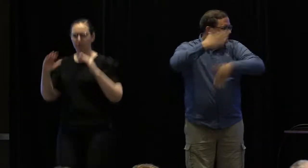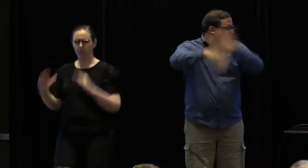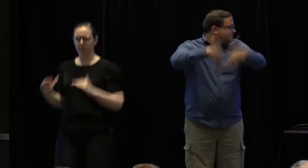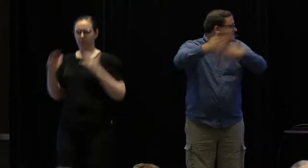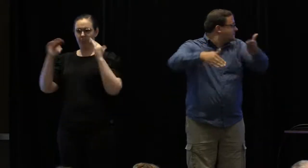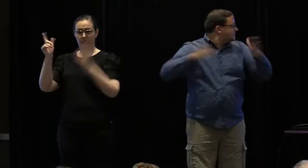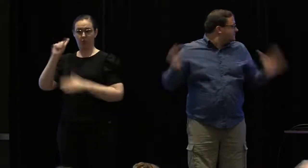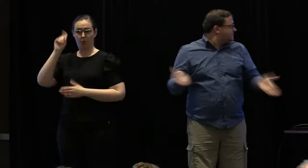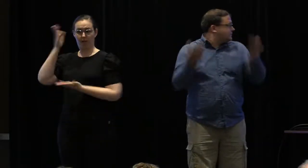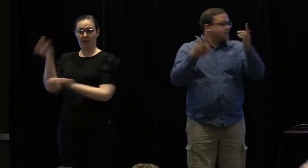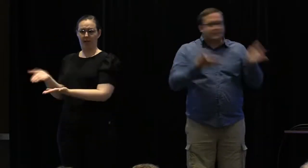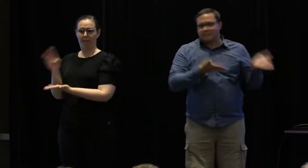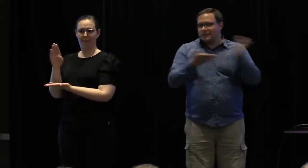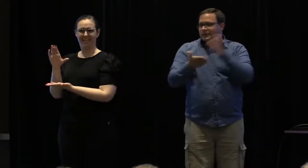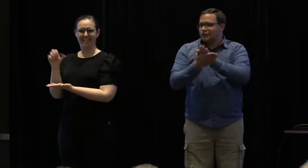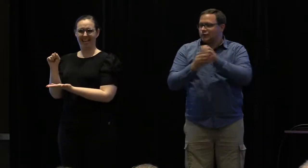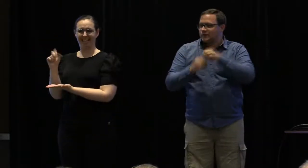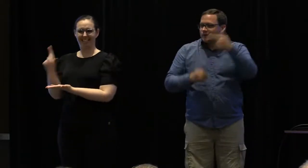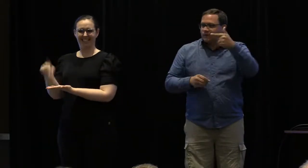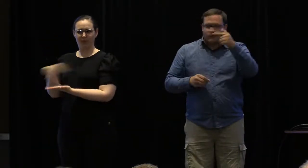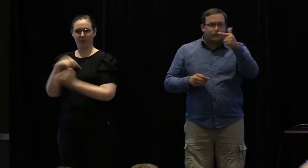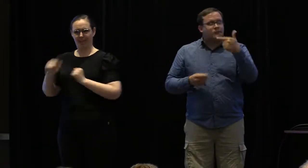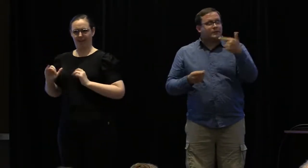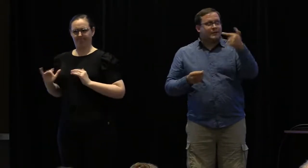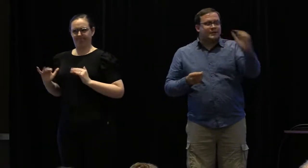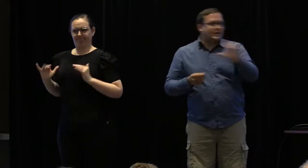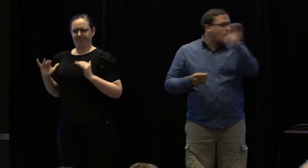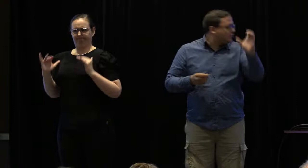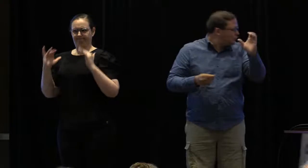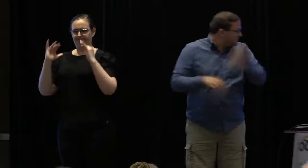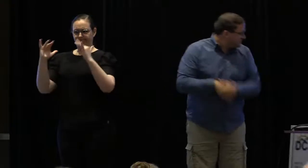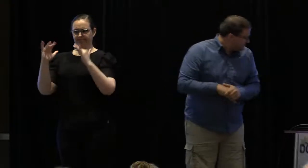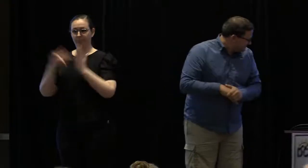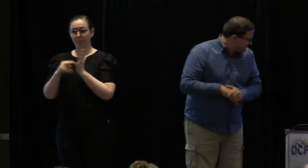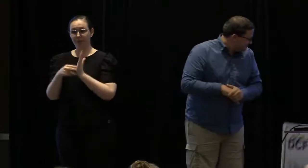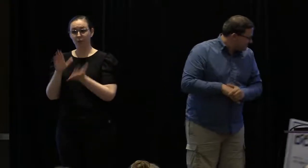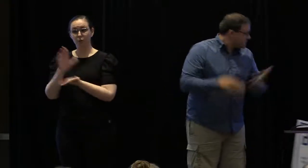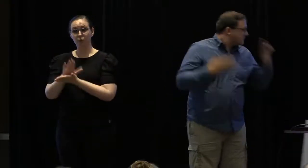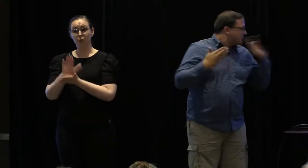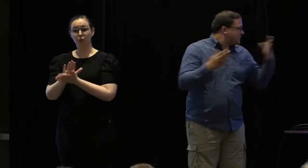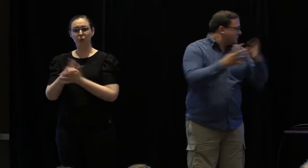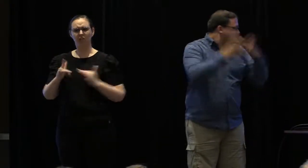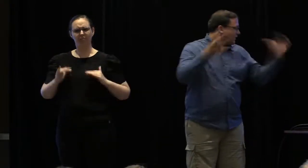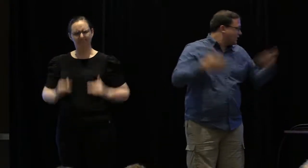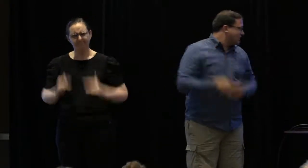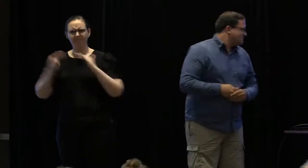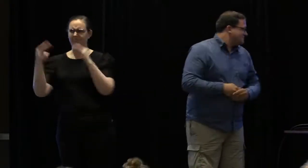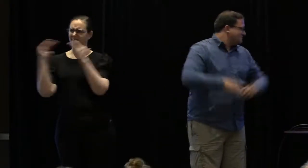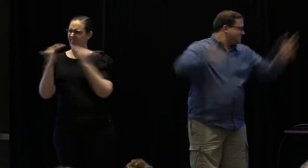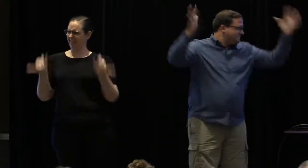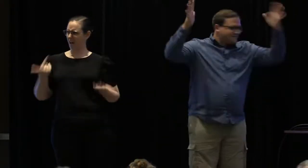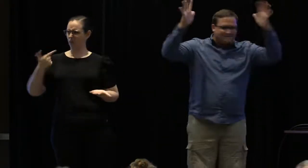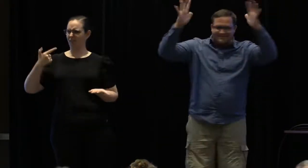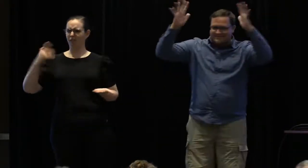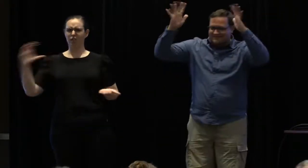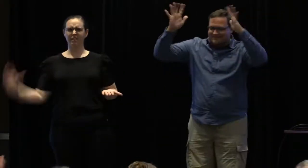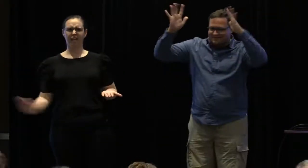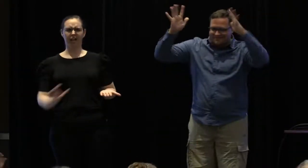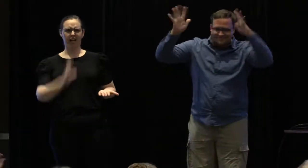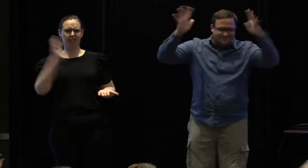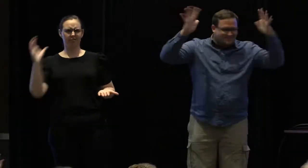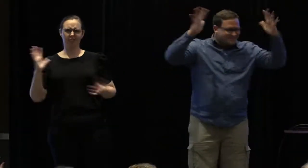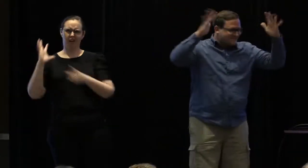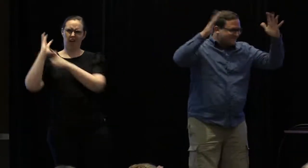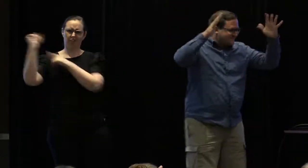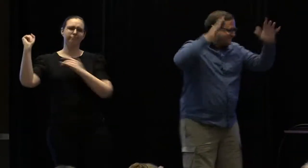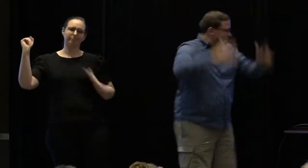It makes a massive difference to us, and we are looking forward to bringing that forward, bringing our school up into the 21st